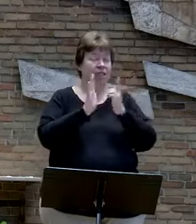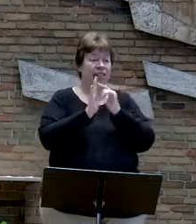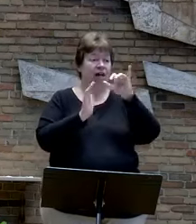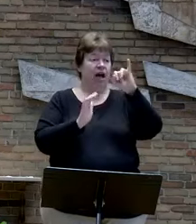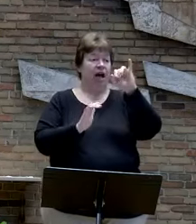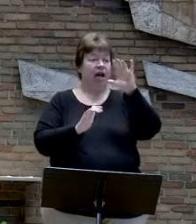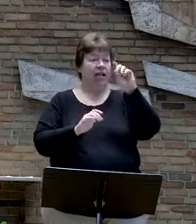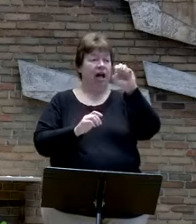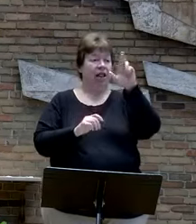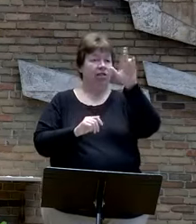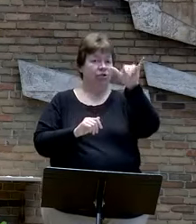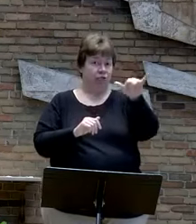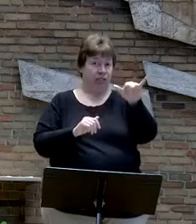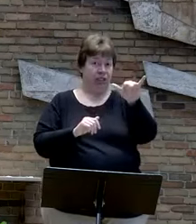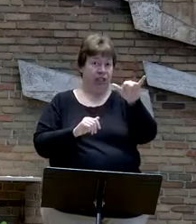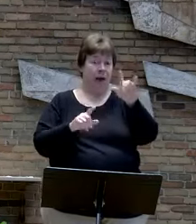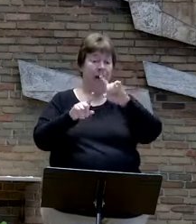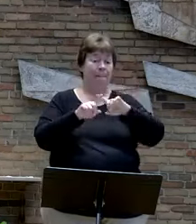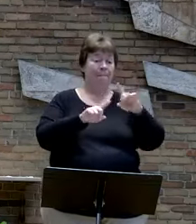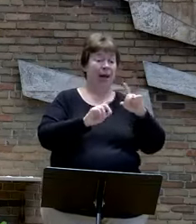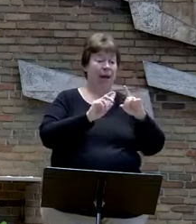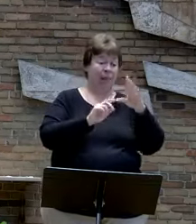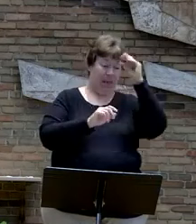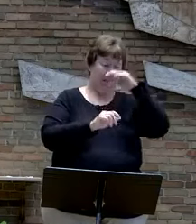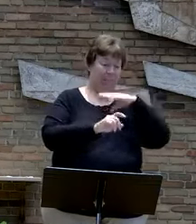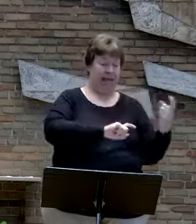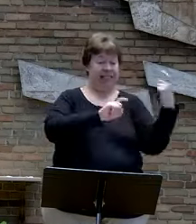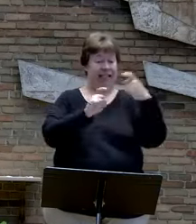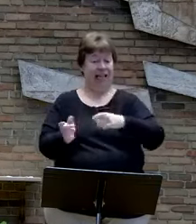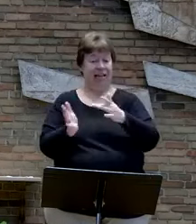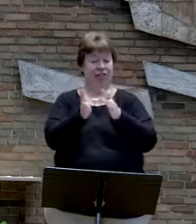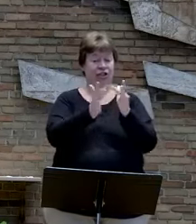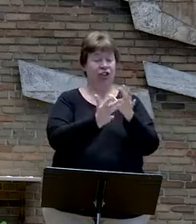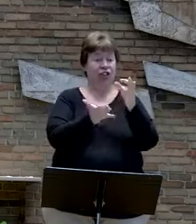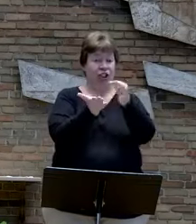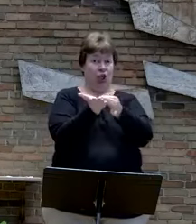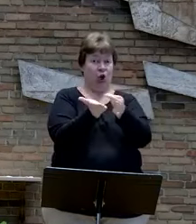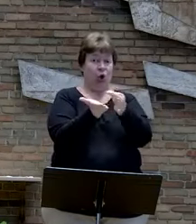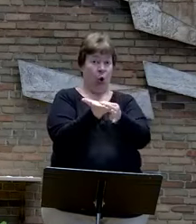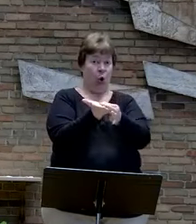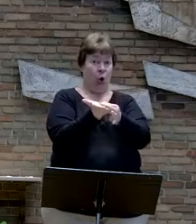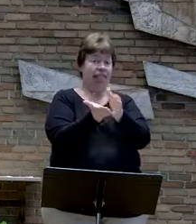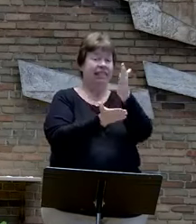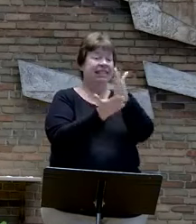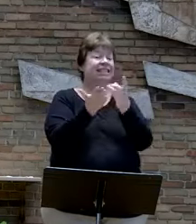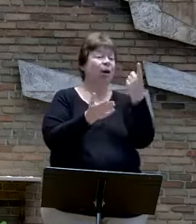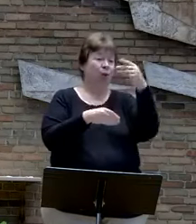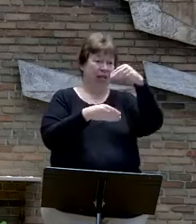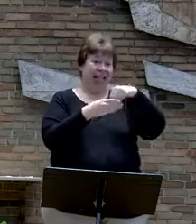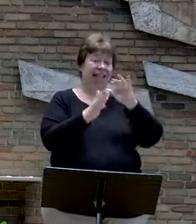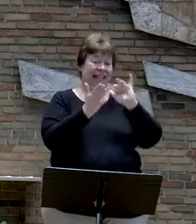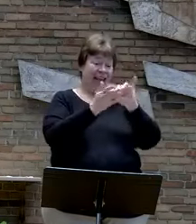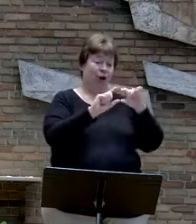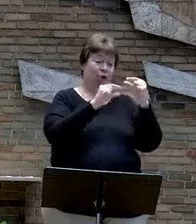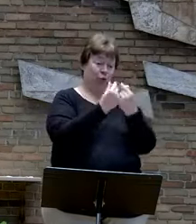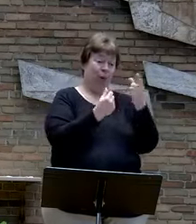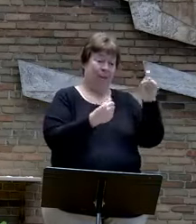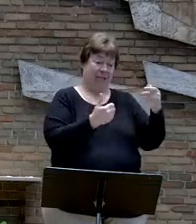idolatry. But they gave Jesus the coin. Someone in the group must have had it on